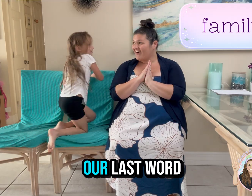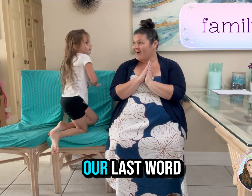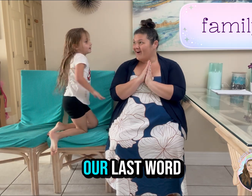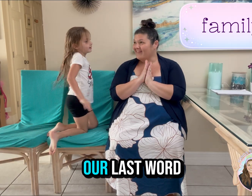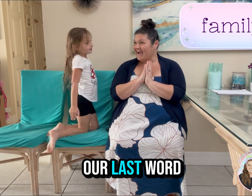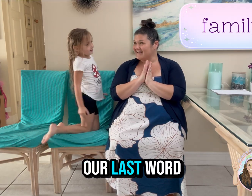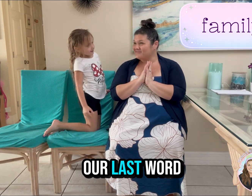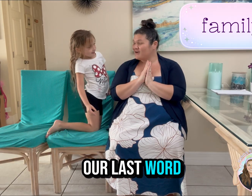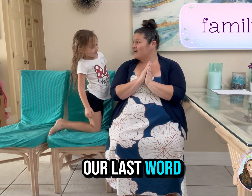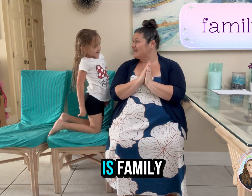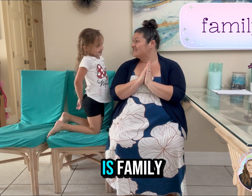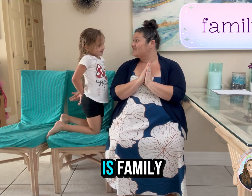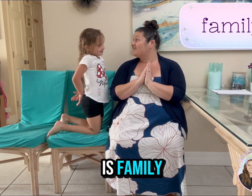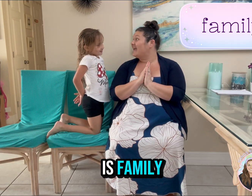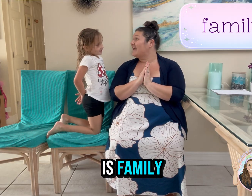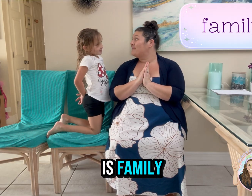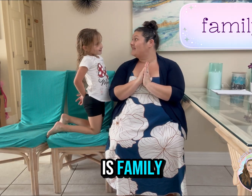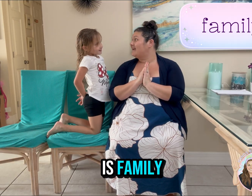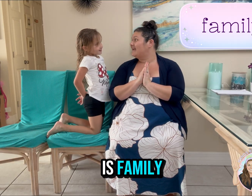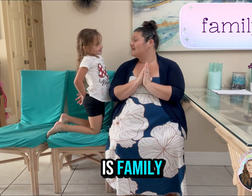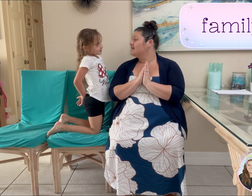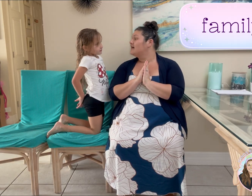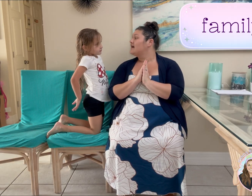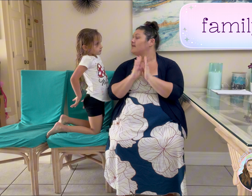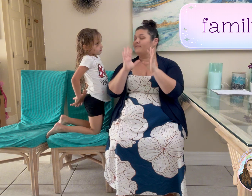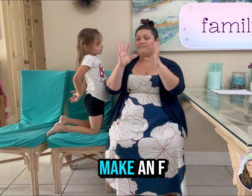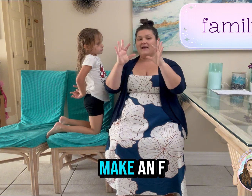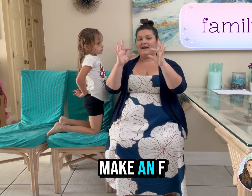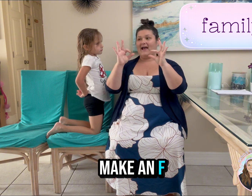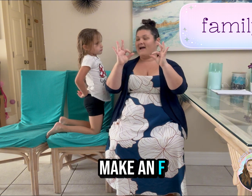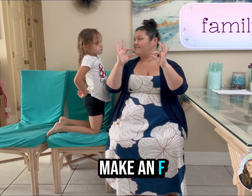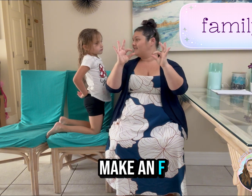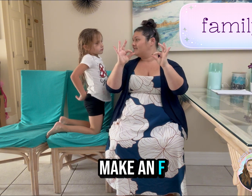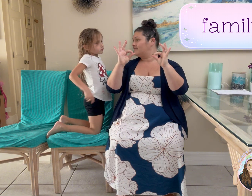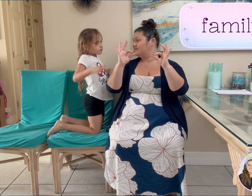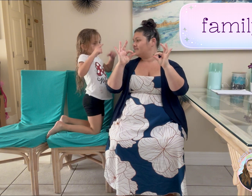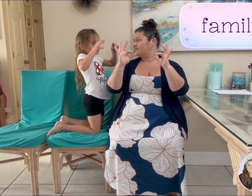Our last word is family. Make an F.